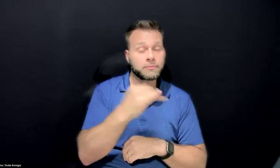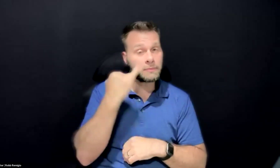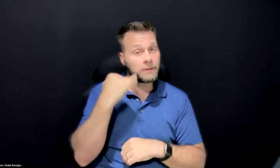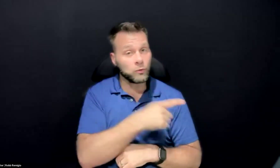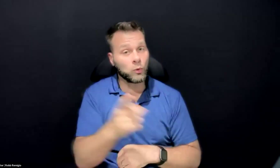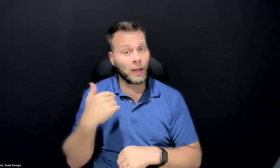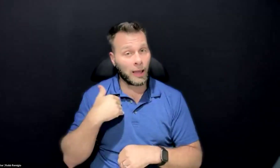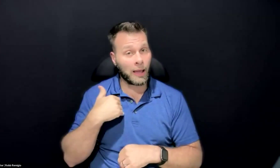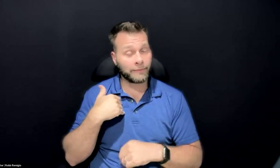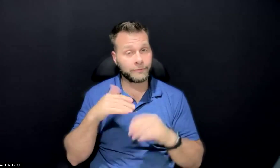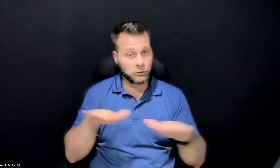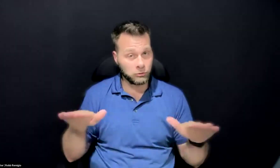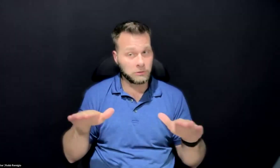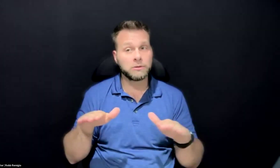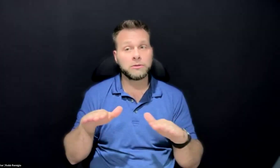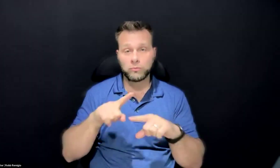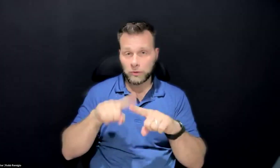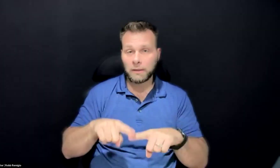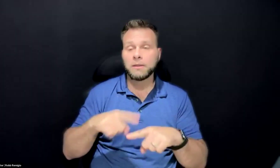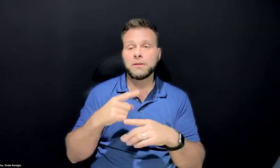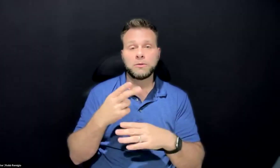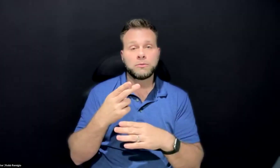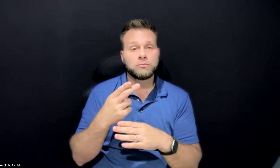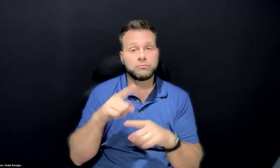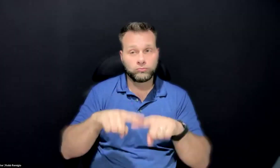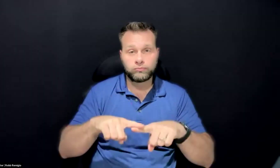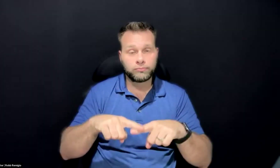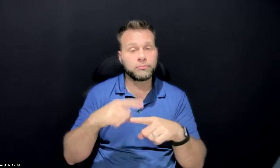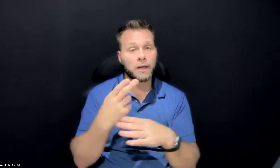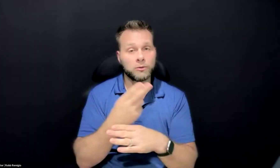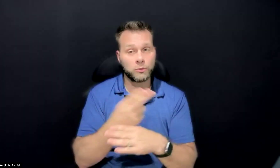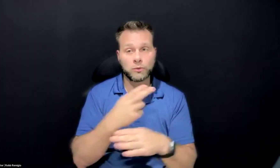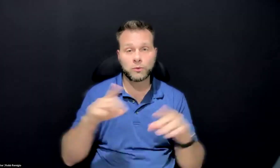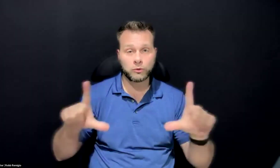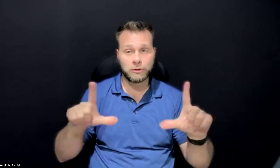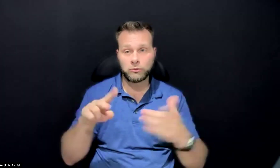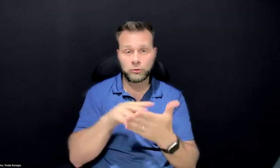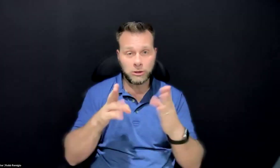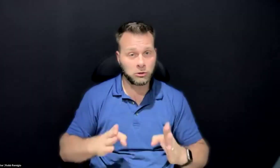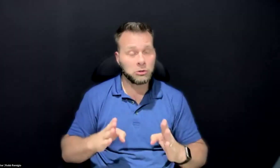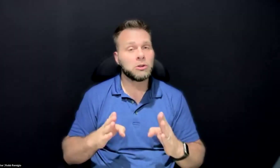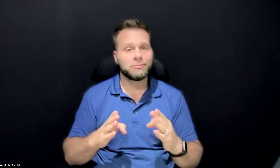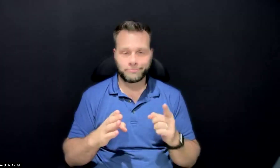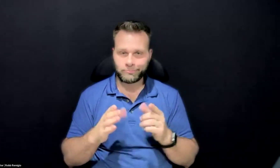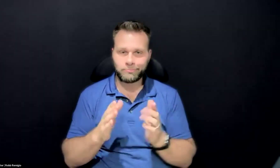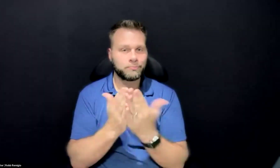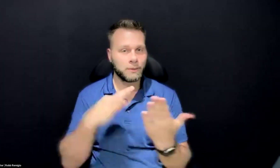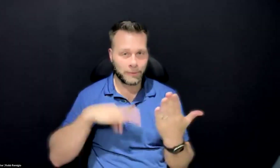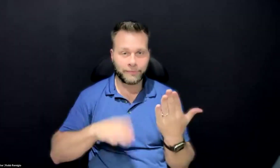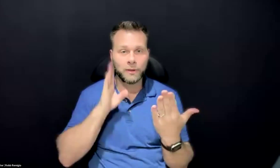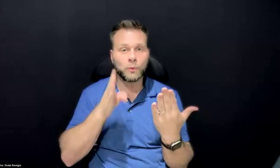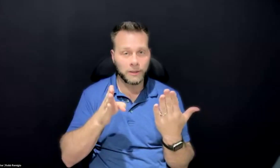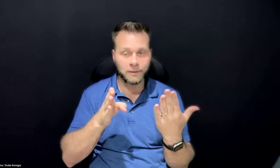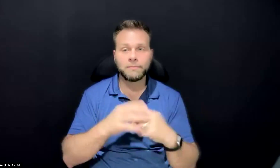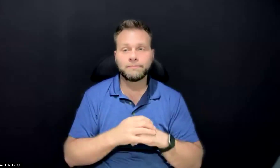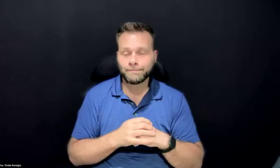children who are screen reader users, this will definitely help you. It's a fantastic resource all around. I can say,